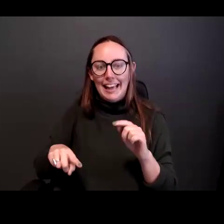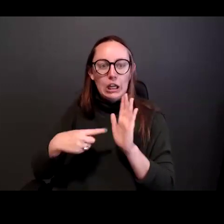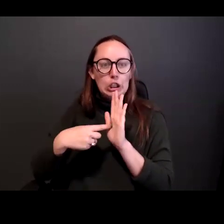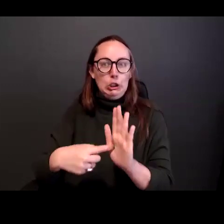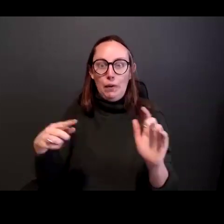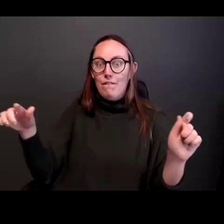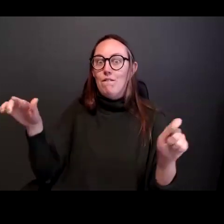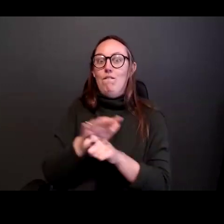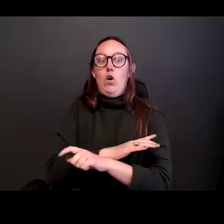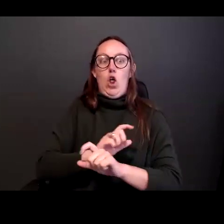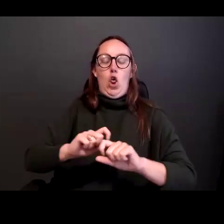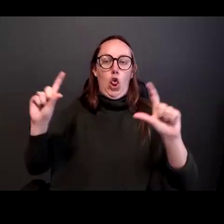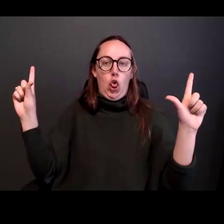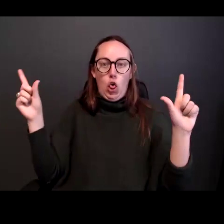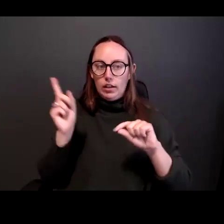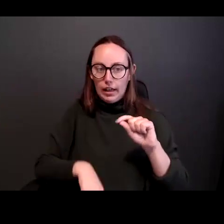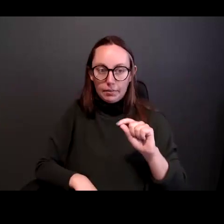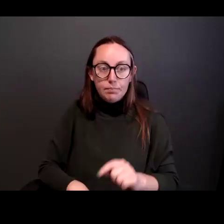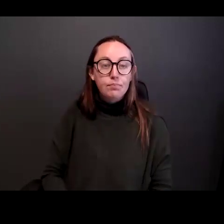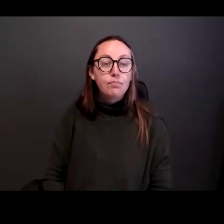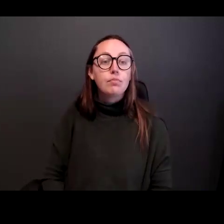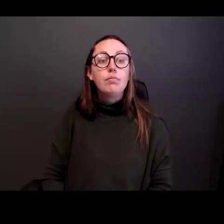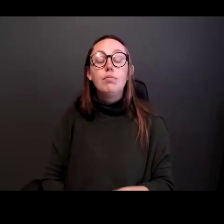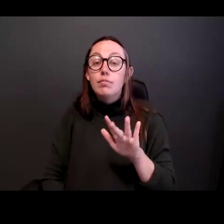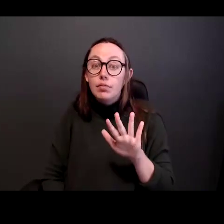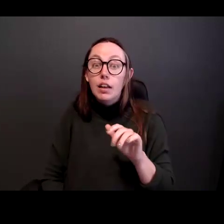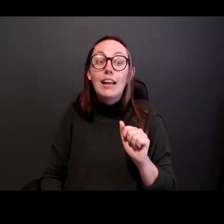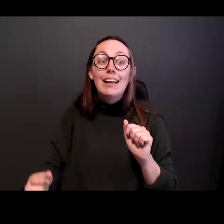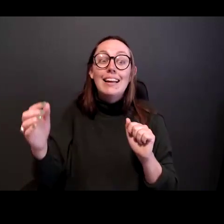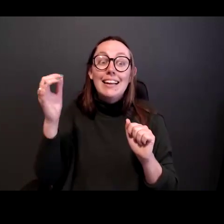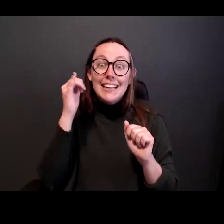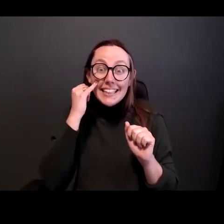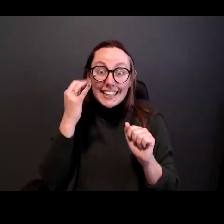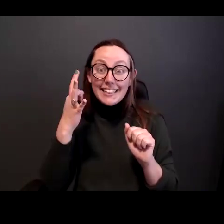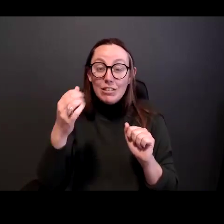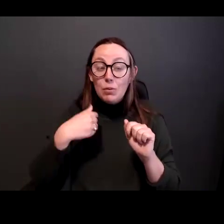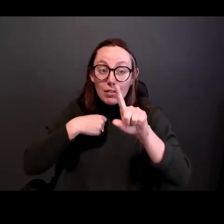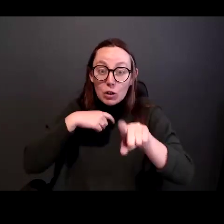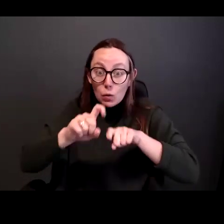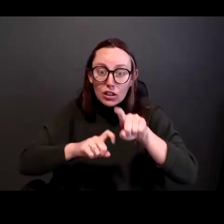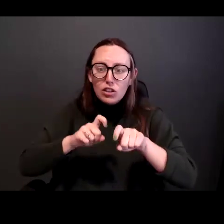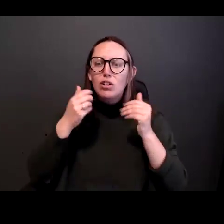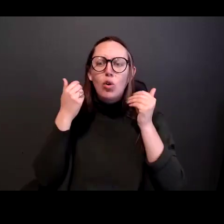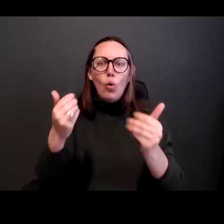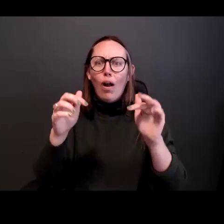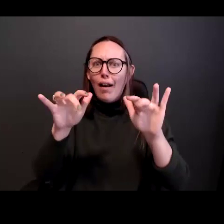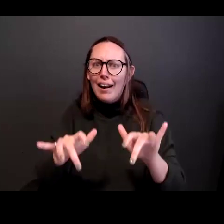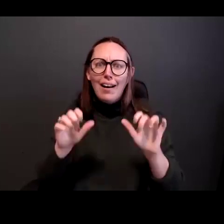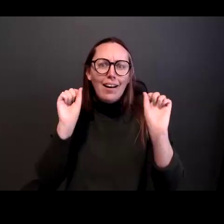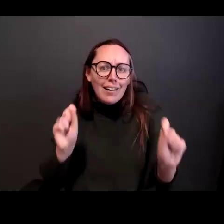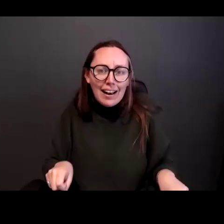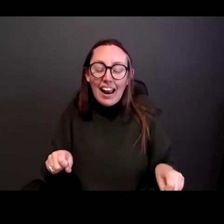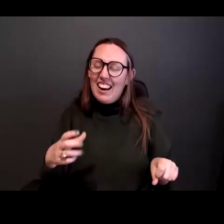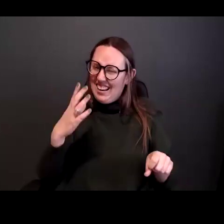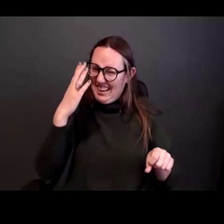please feel free to drop any questions in the chat. I know that I'm going fast, but I want to